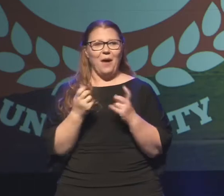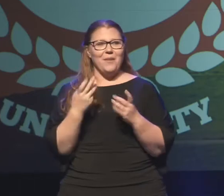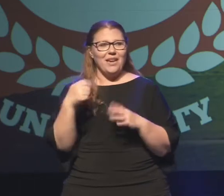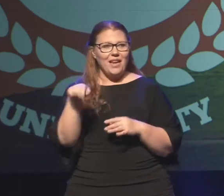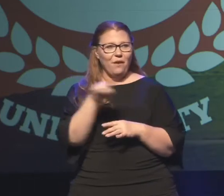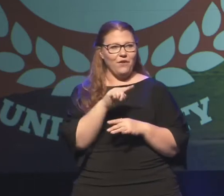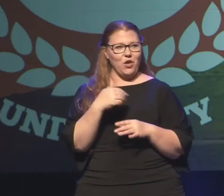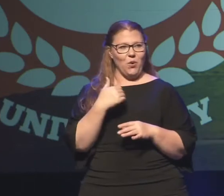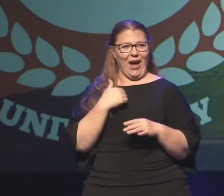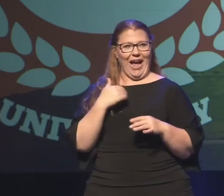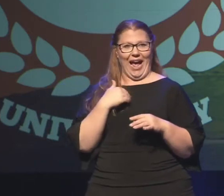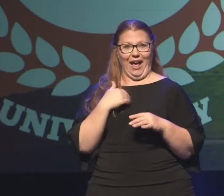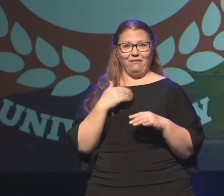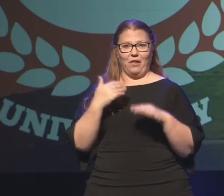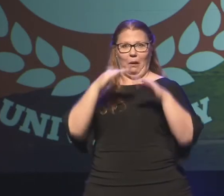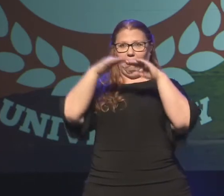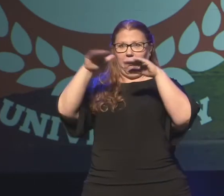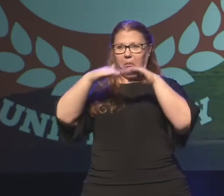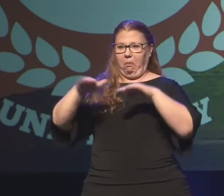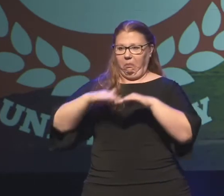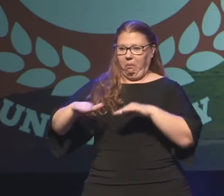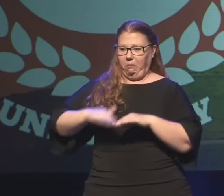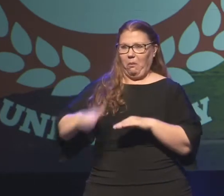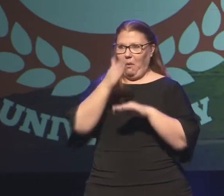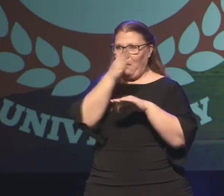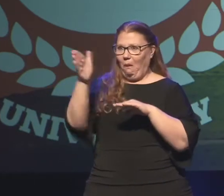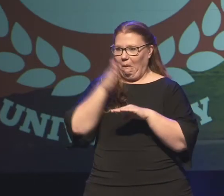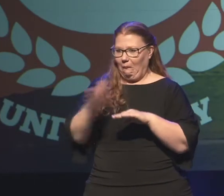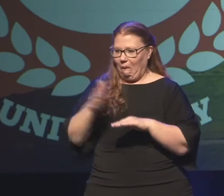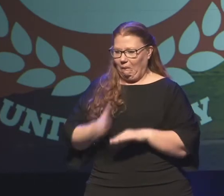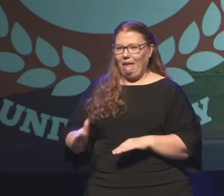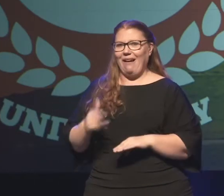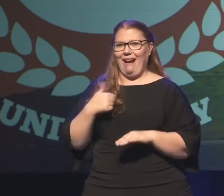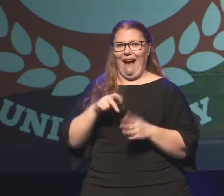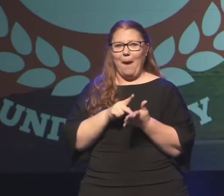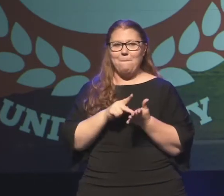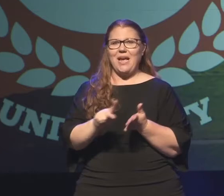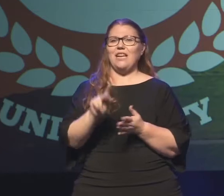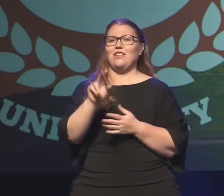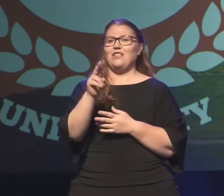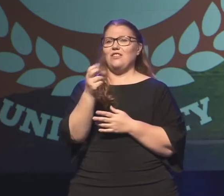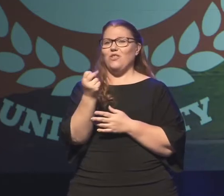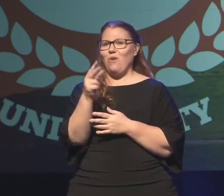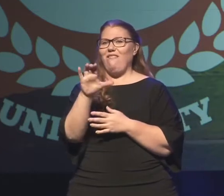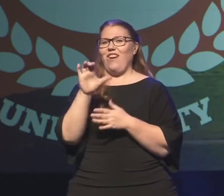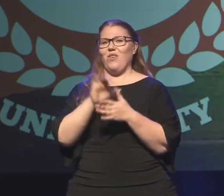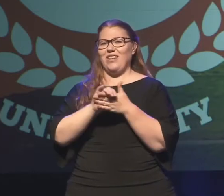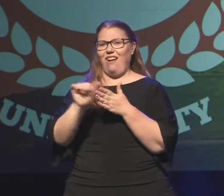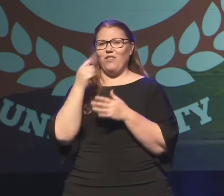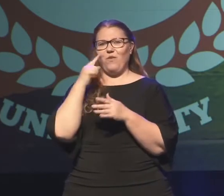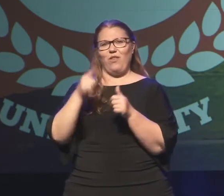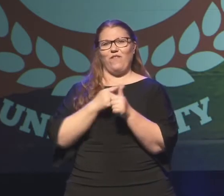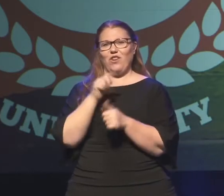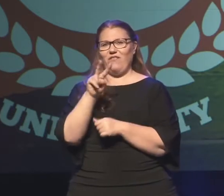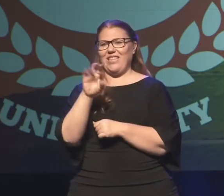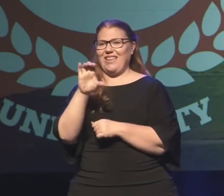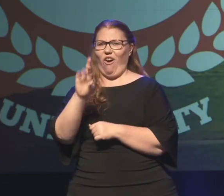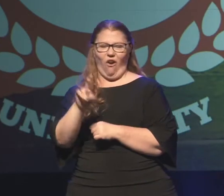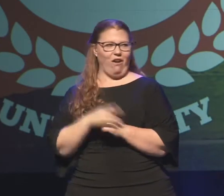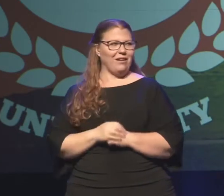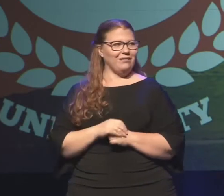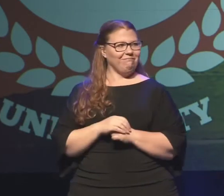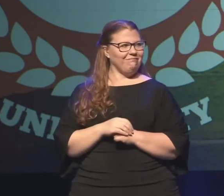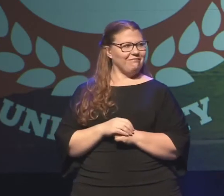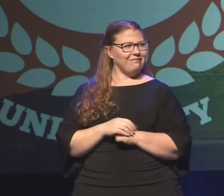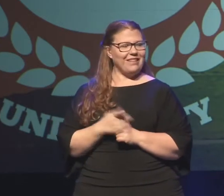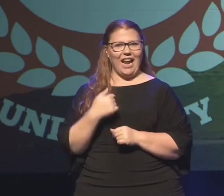had shelves of these? Yeah, I paid $1,200 for my first VCR player. $1,200. And